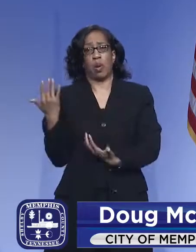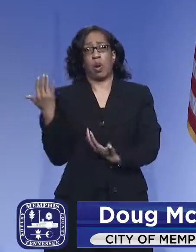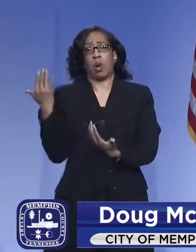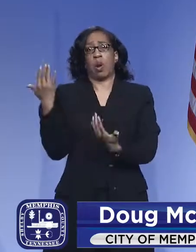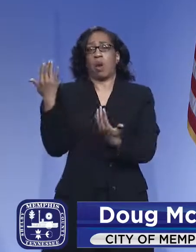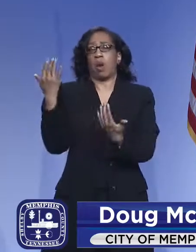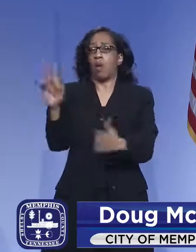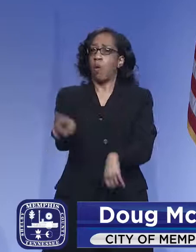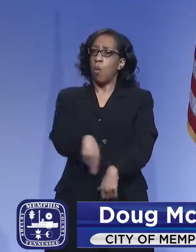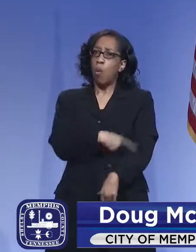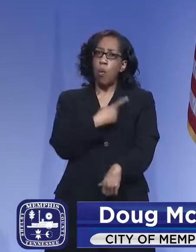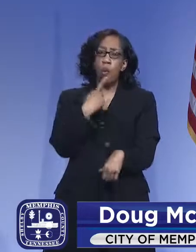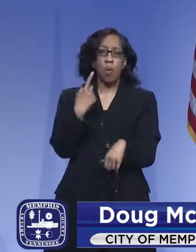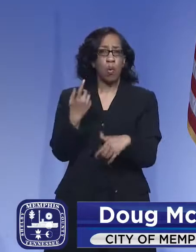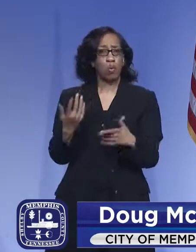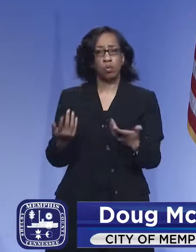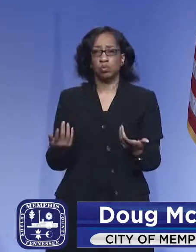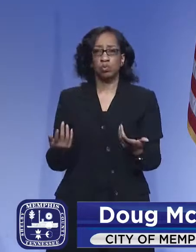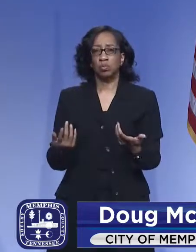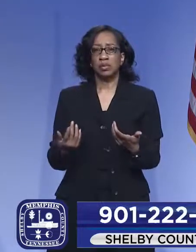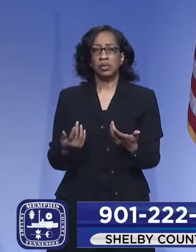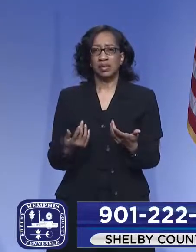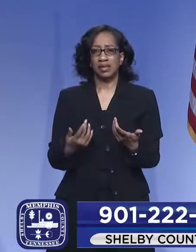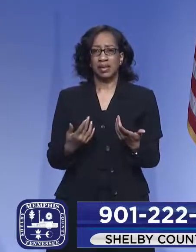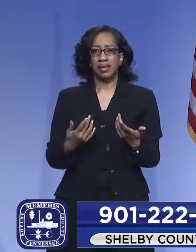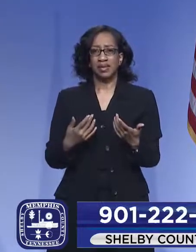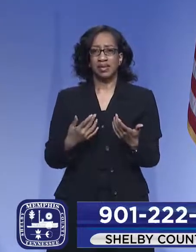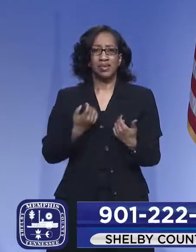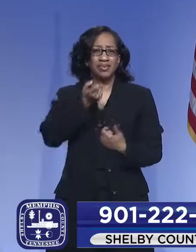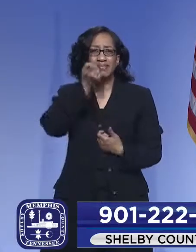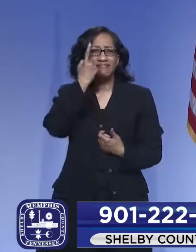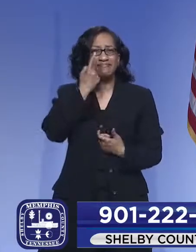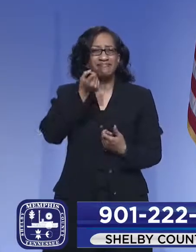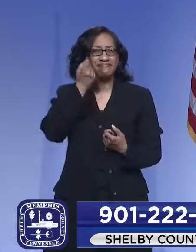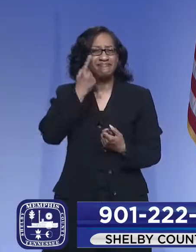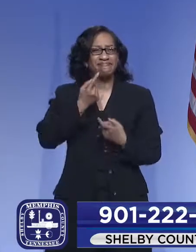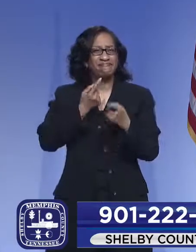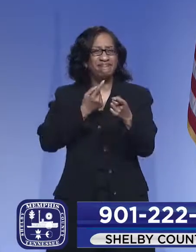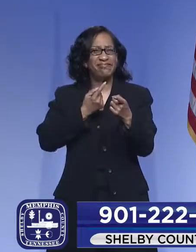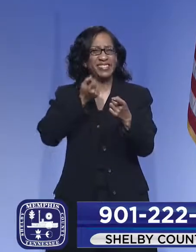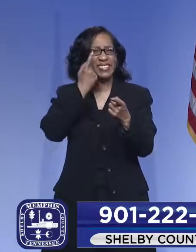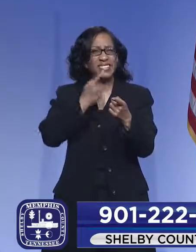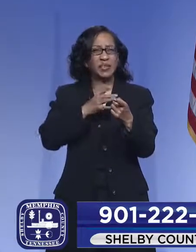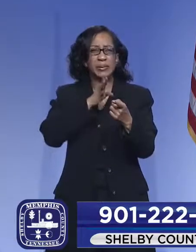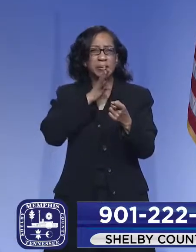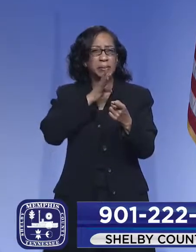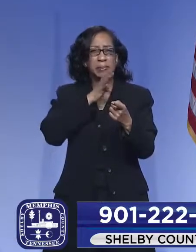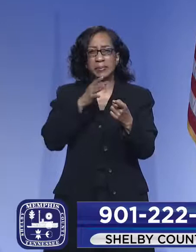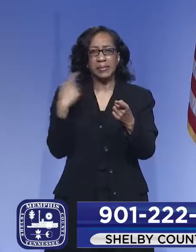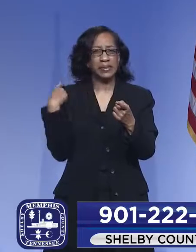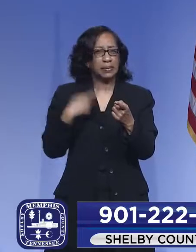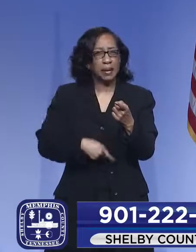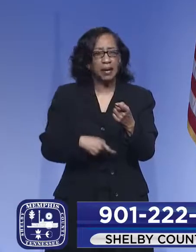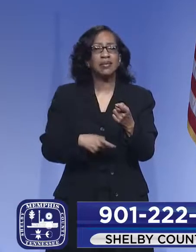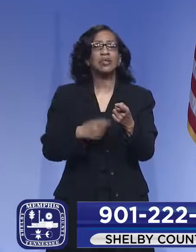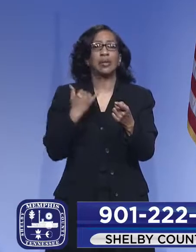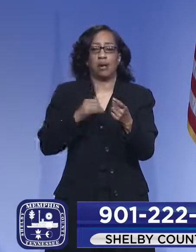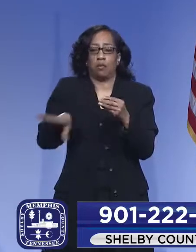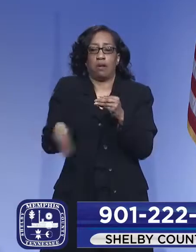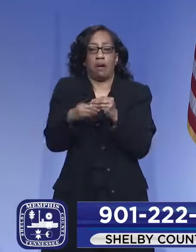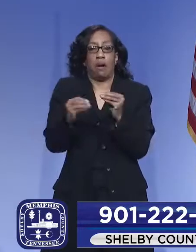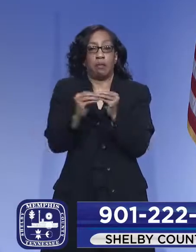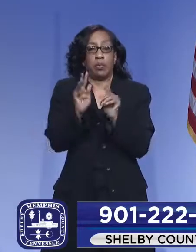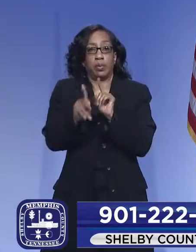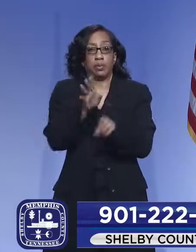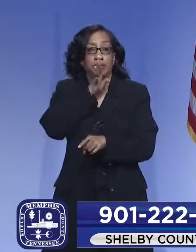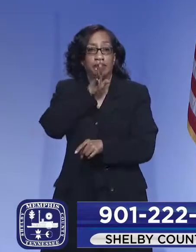too long to have someone who spoke Spanish specifically that they needed. So we're going to add some capacity there. Second, we've